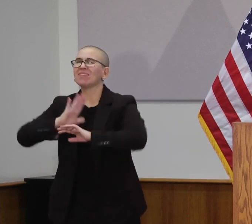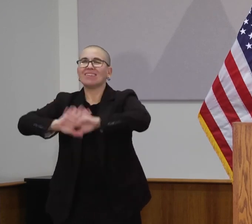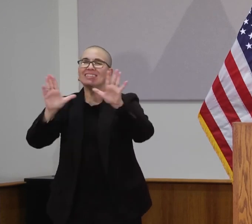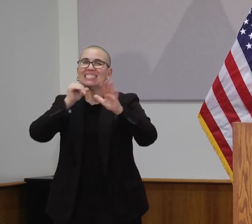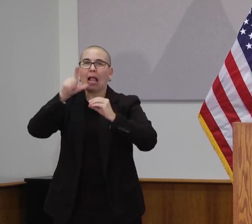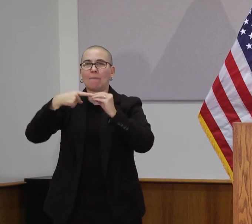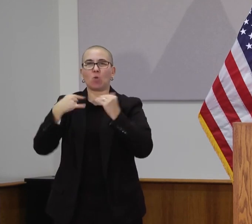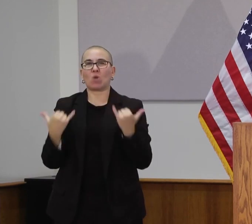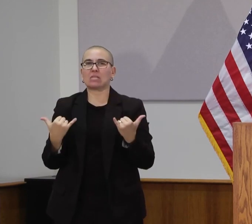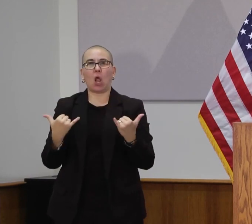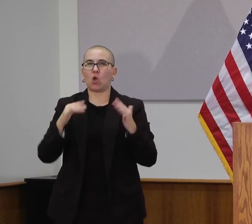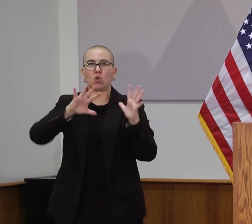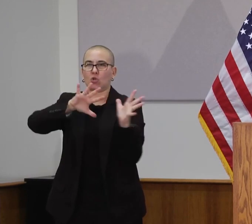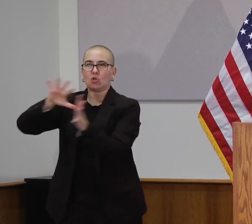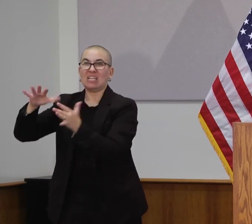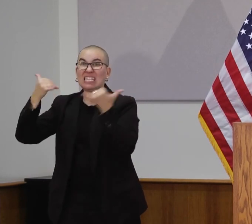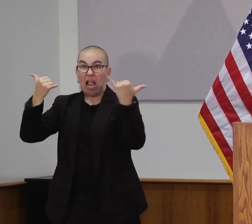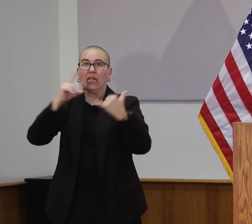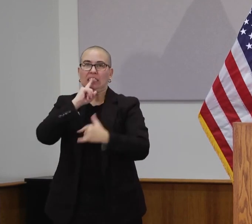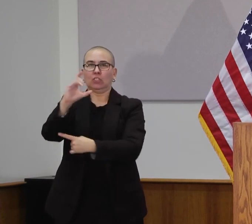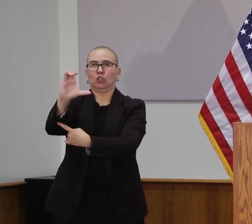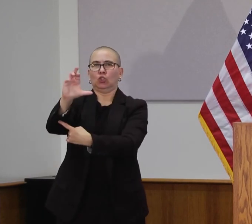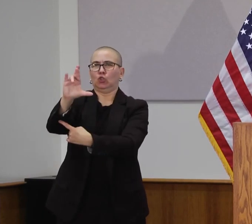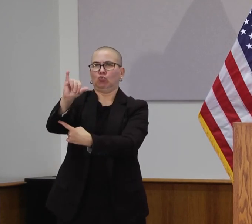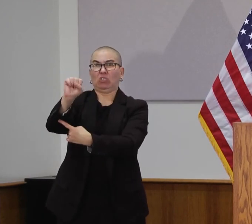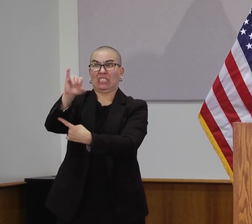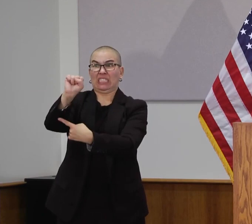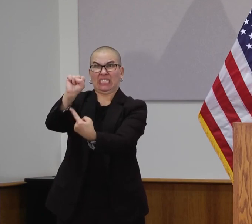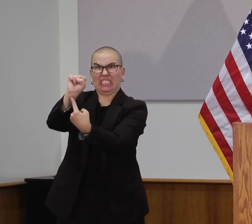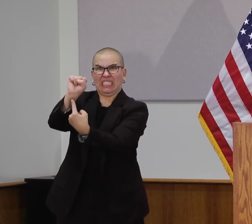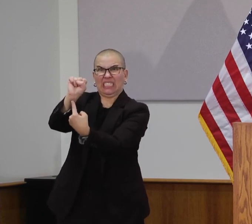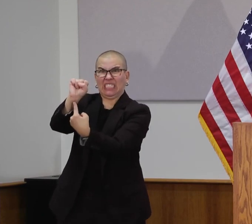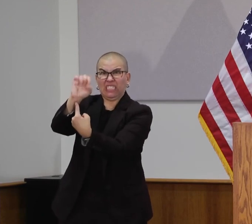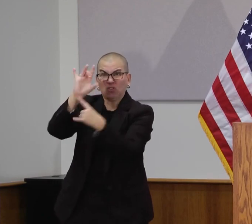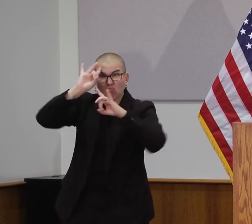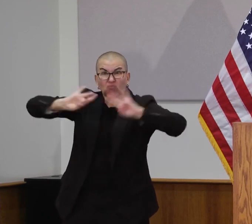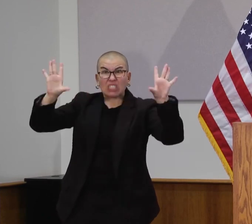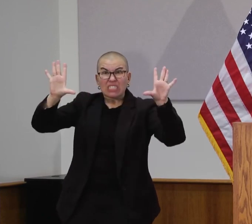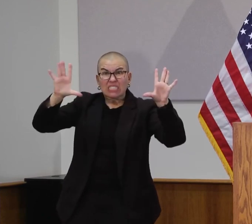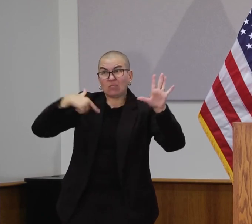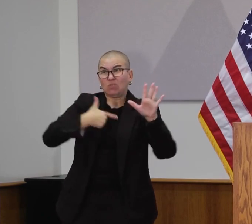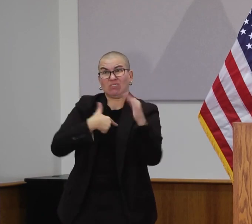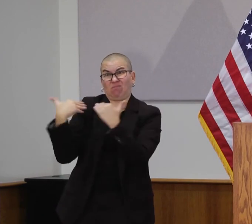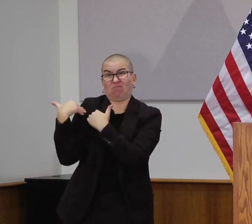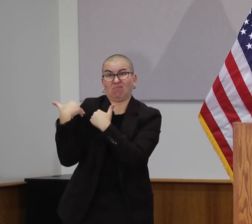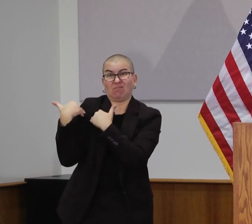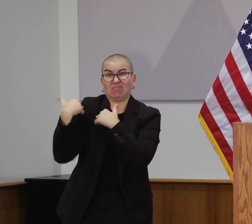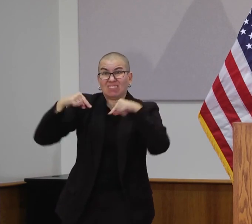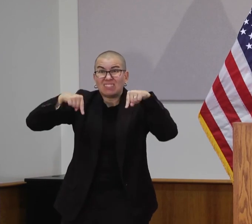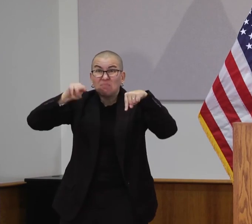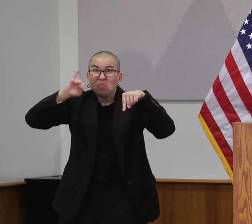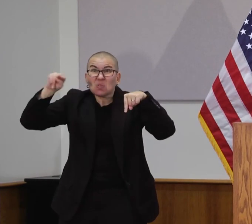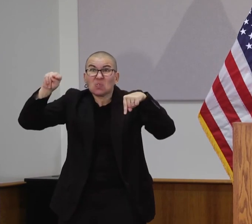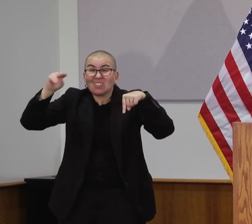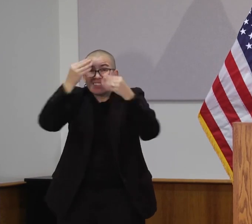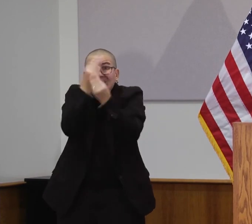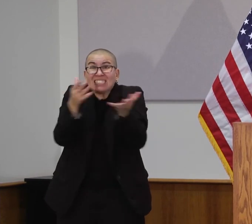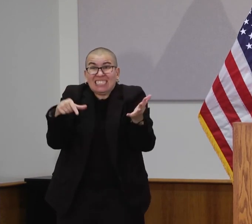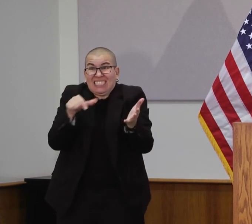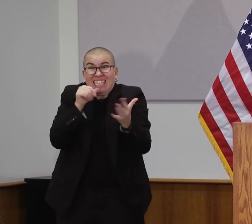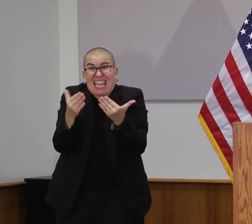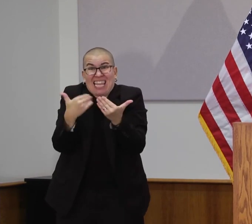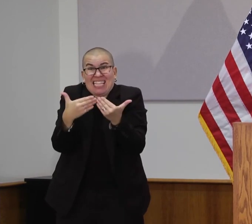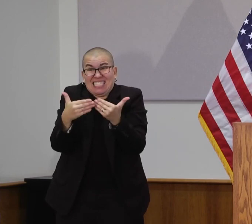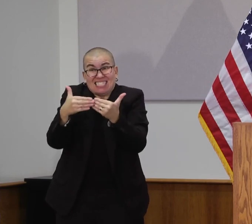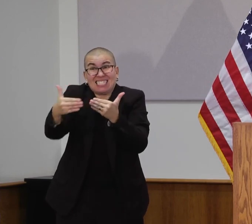I have an obligation to tell Minnesotans that this is not going to be easy over the next few weeks. We can make it slightly better for